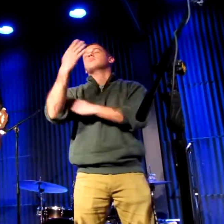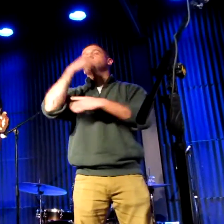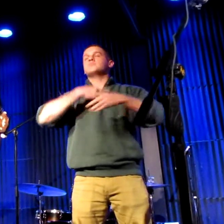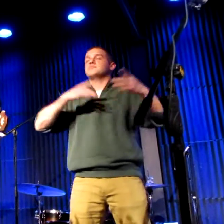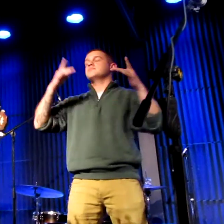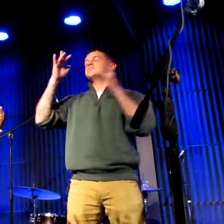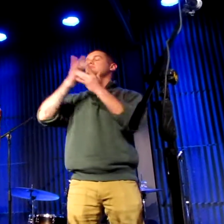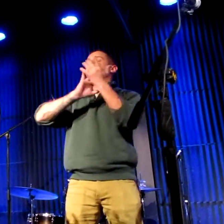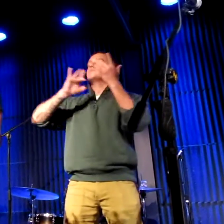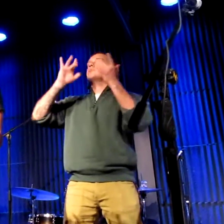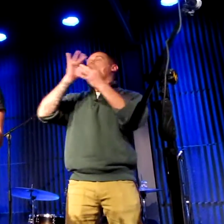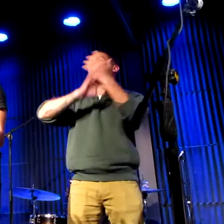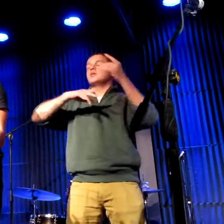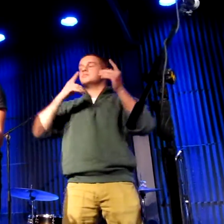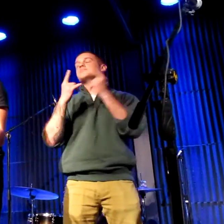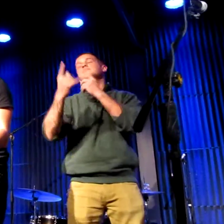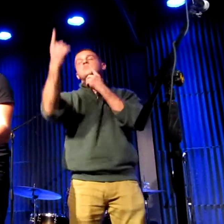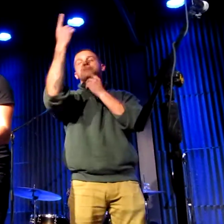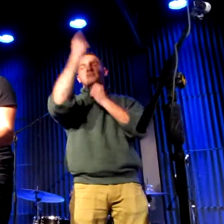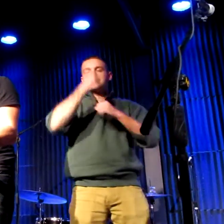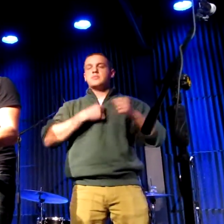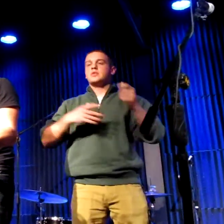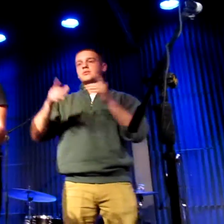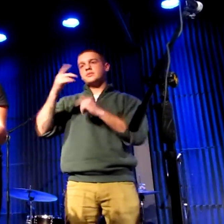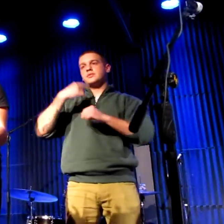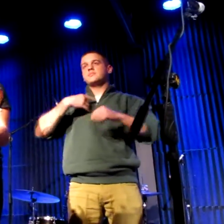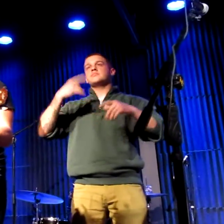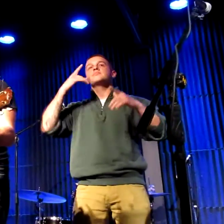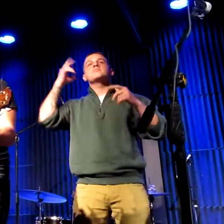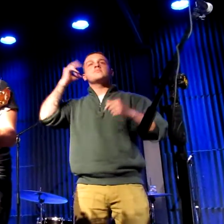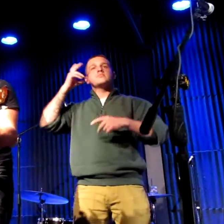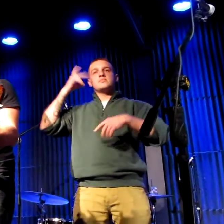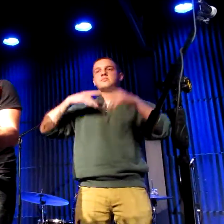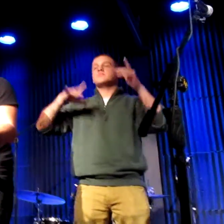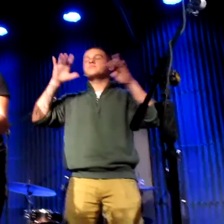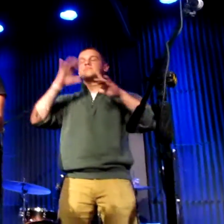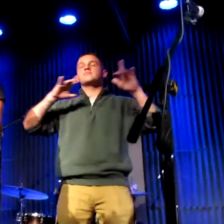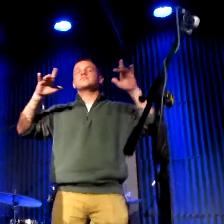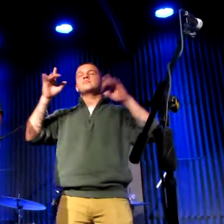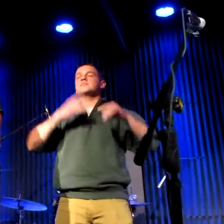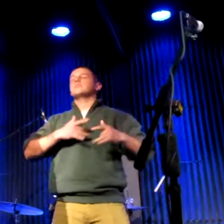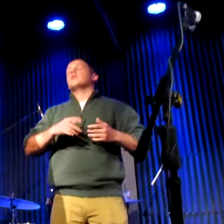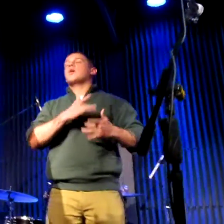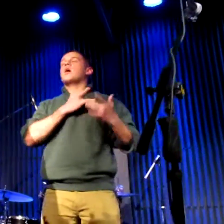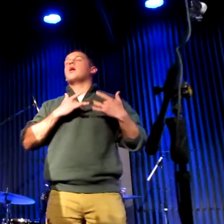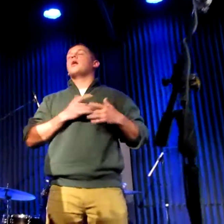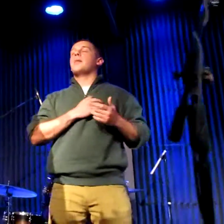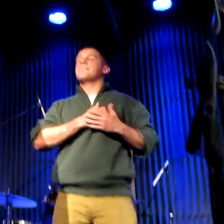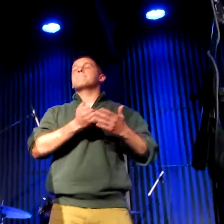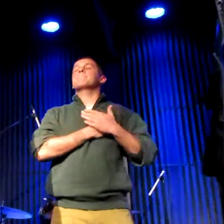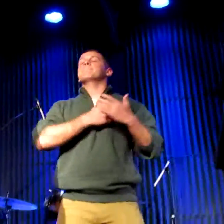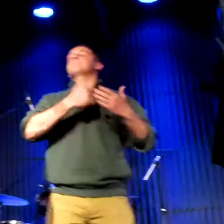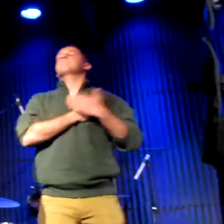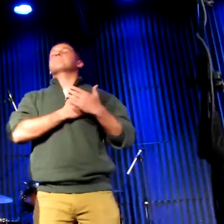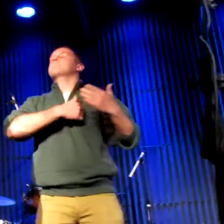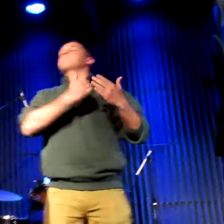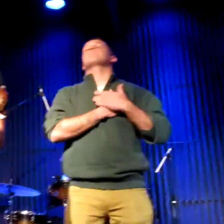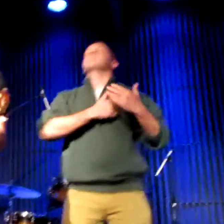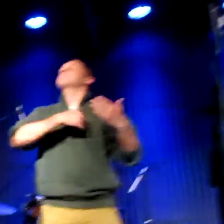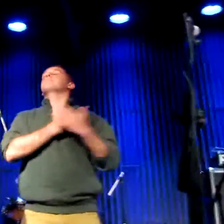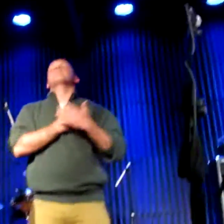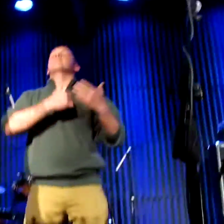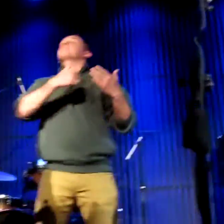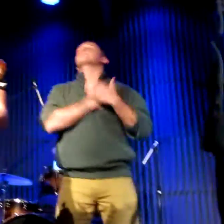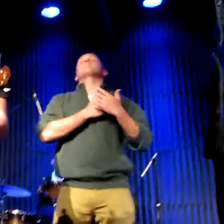dancing softly up the heroes of your seats. I can hear the rocket's rhythm as my heart beats with the drum. It's another day